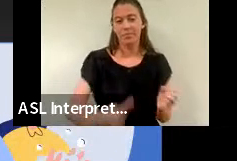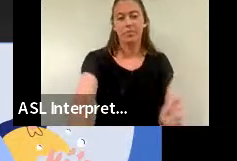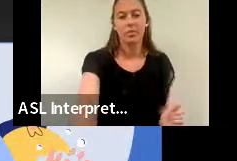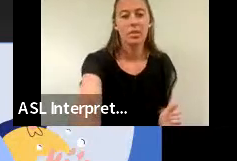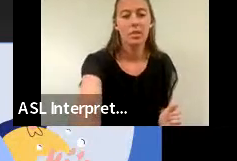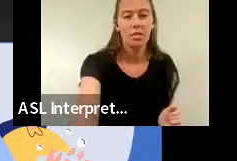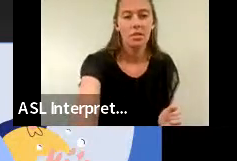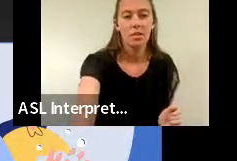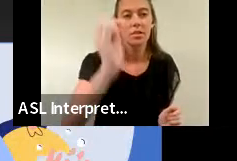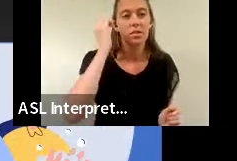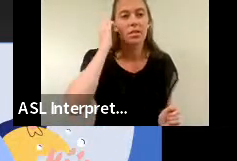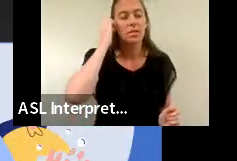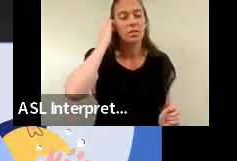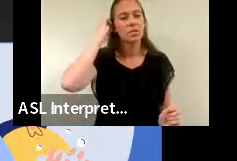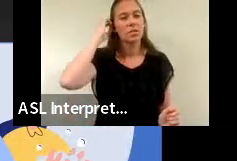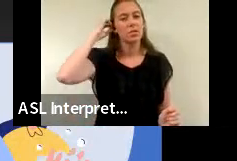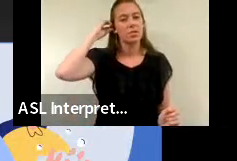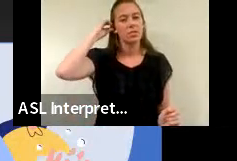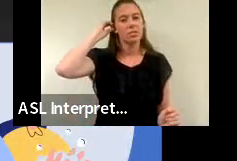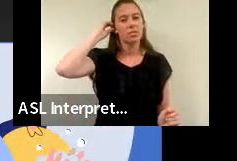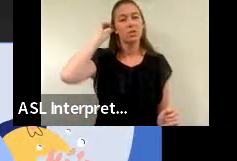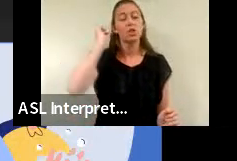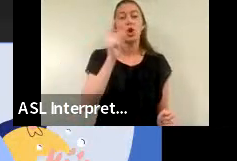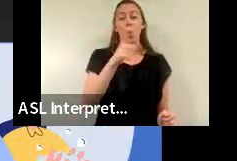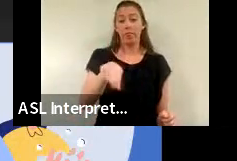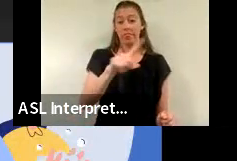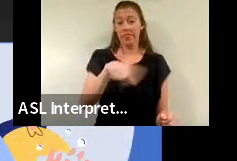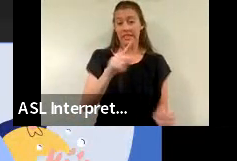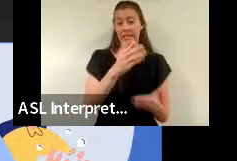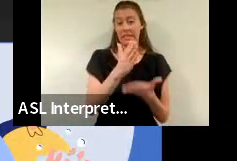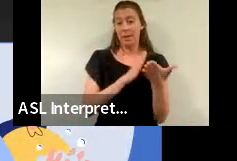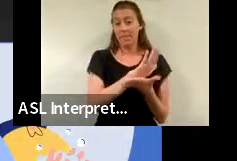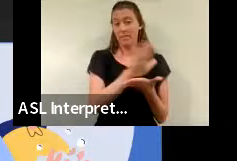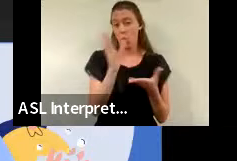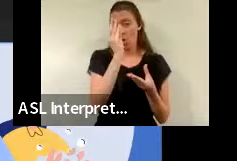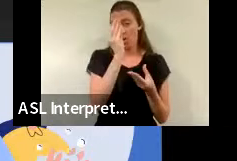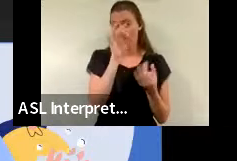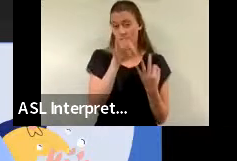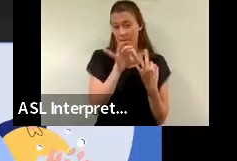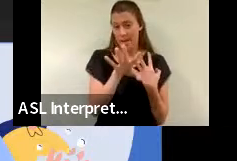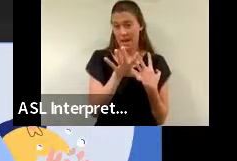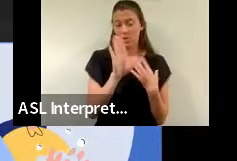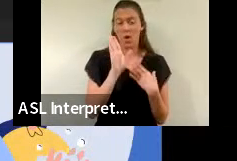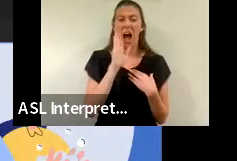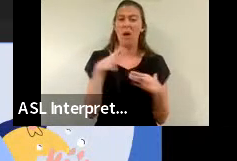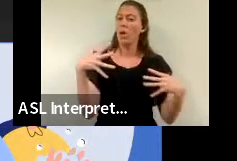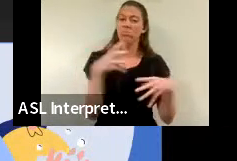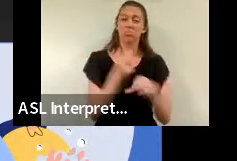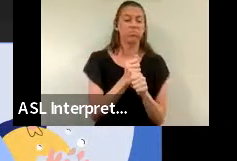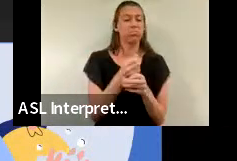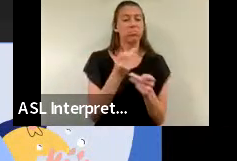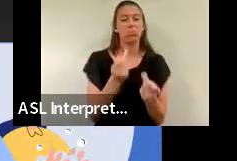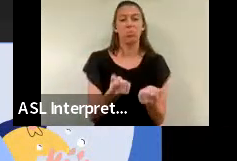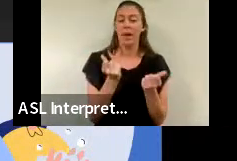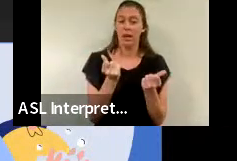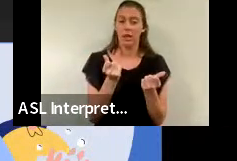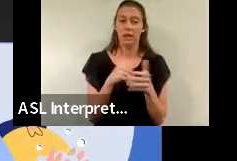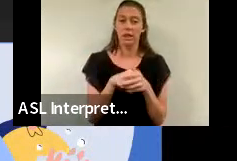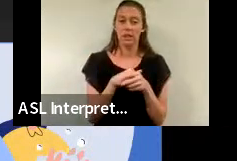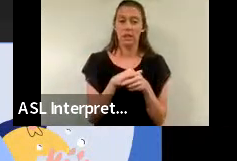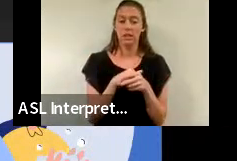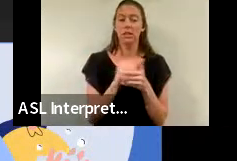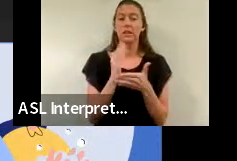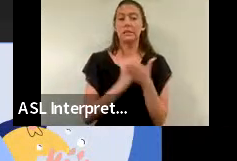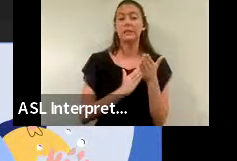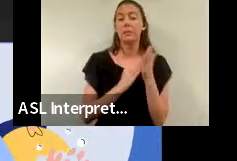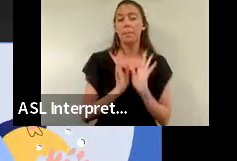just going to do a really quick summary of this so you can get reacquainted with it. Just some of the highlights around